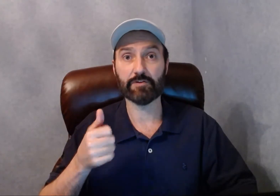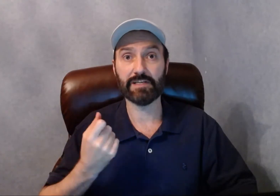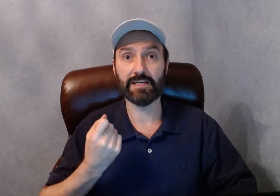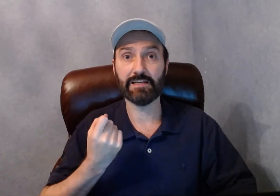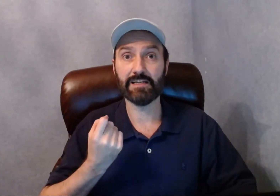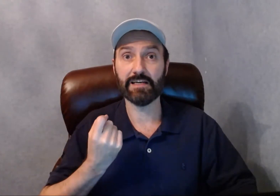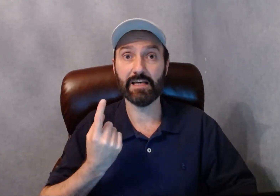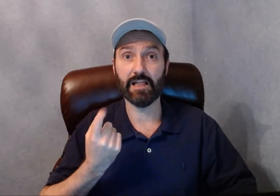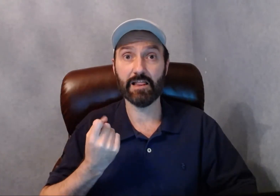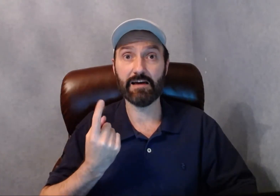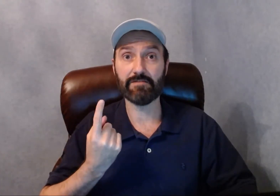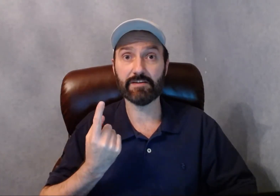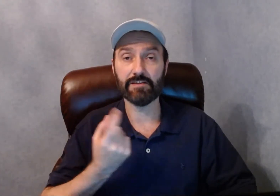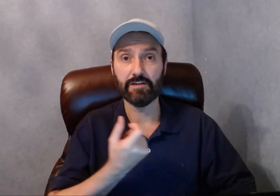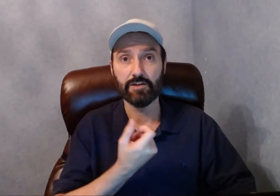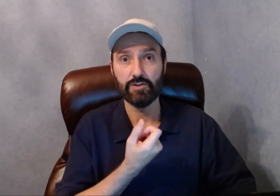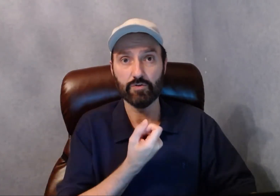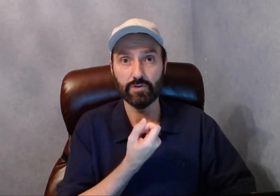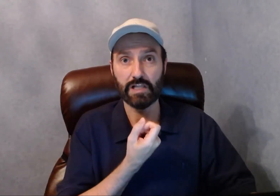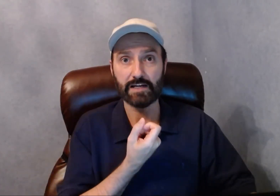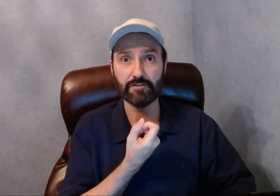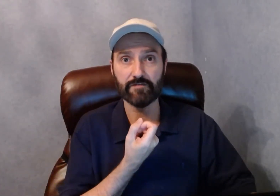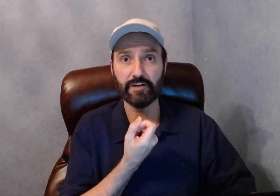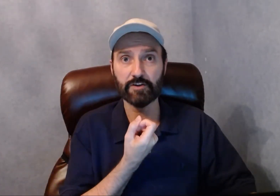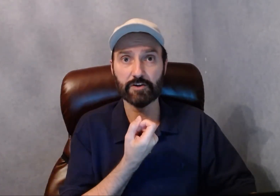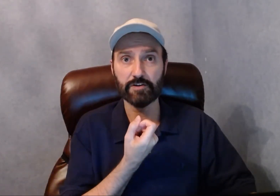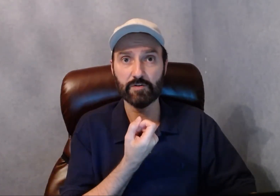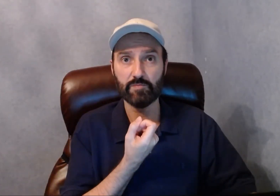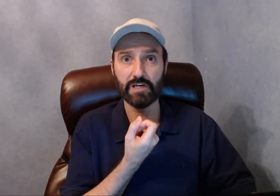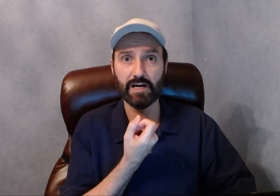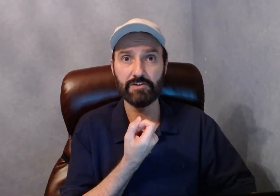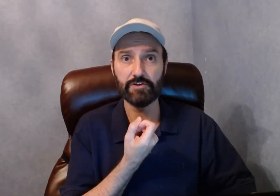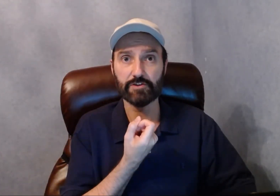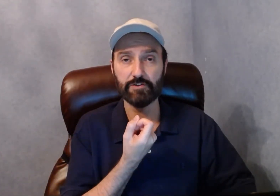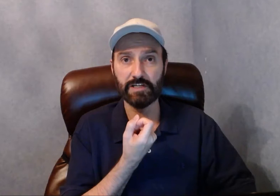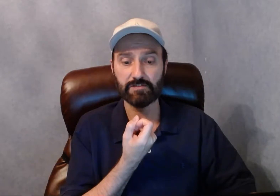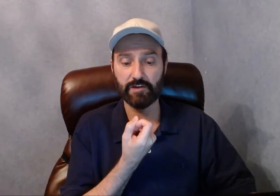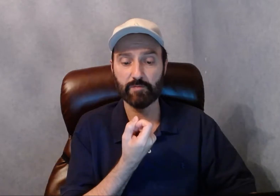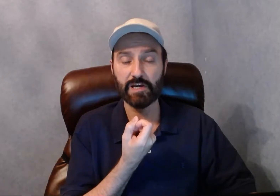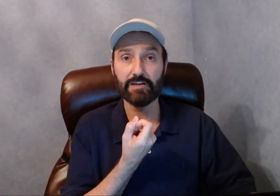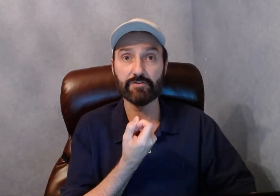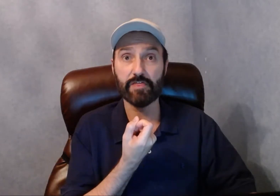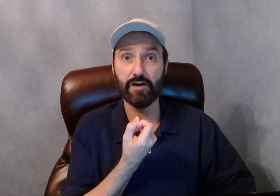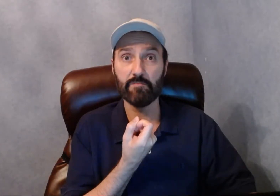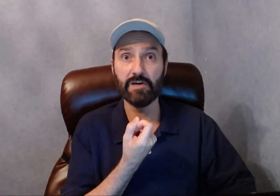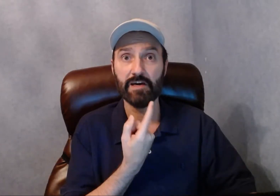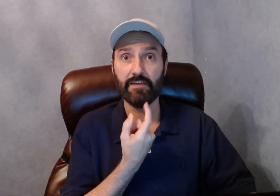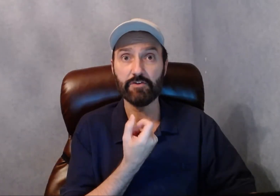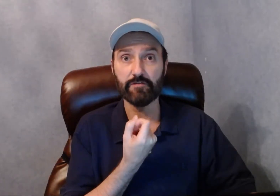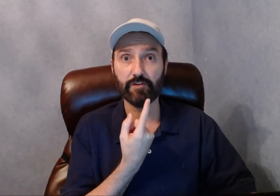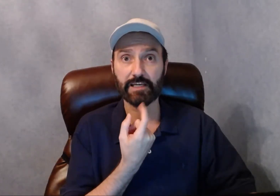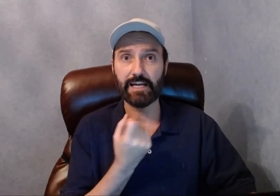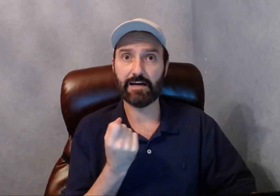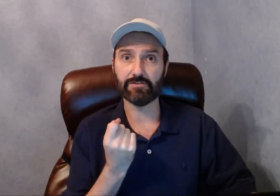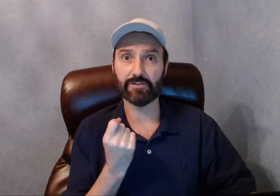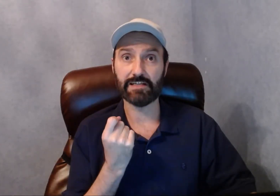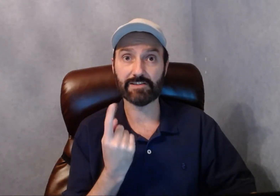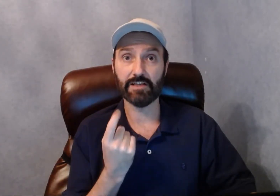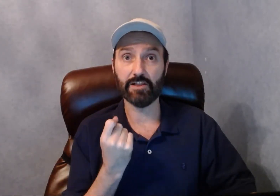10, 11. You lock your finger behind your index finger behind your thumb, and then you flick it out. So that's